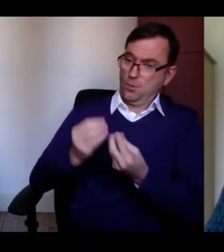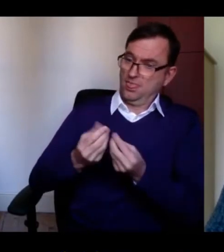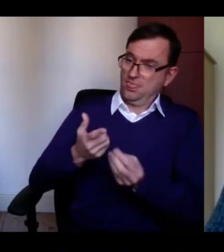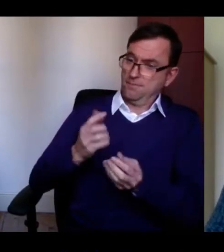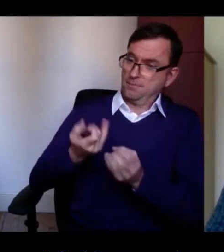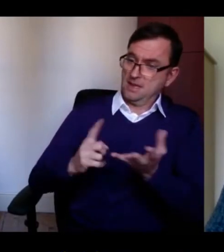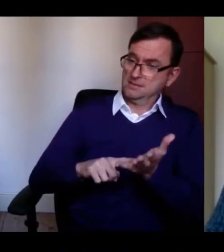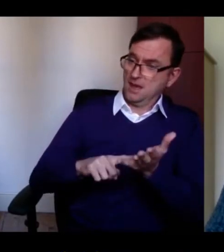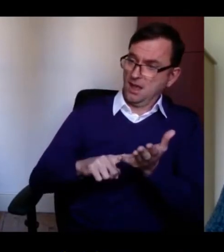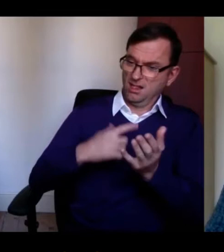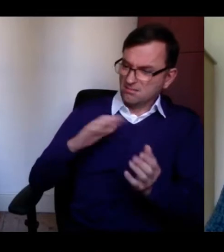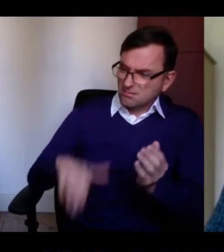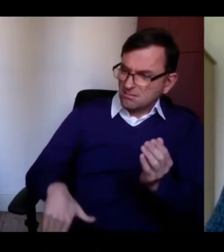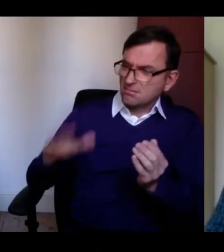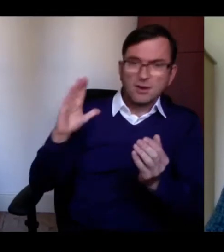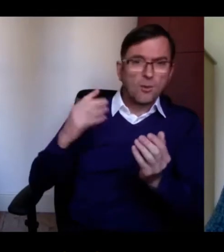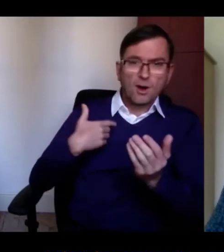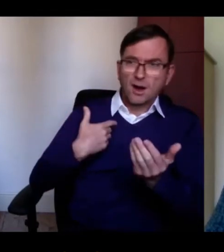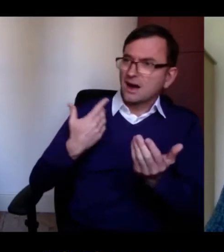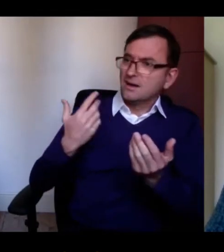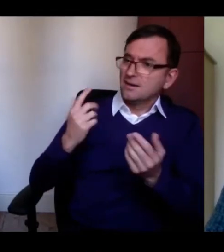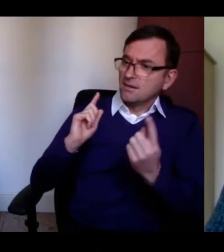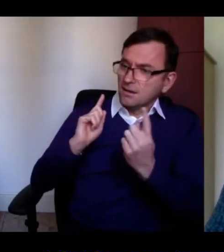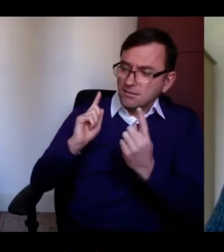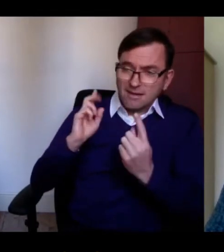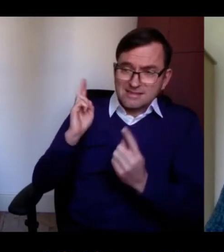it means to me, what my relationship to BSL is.